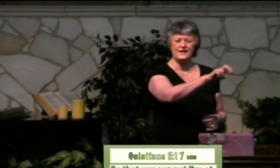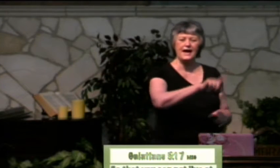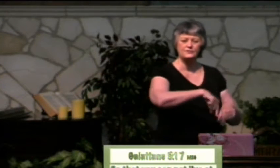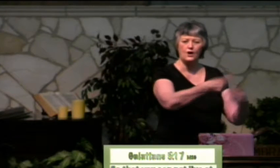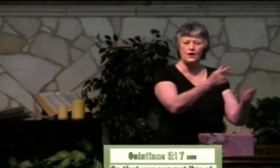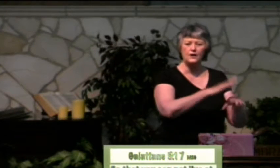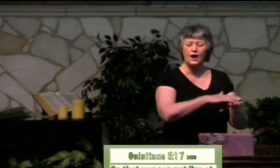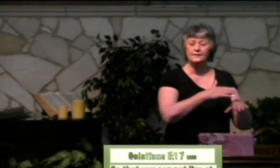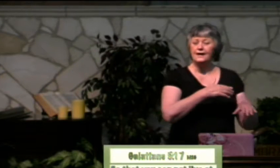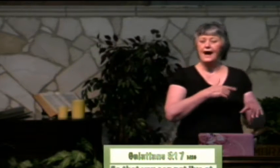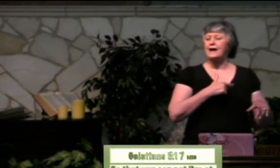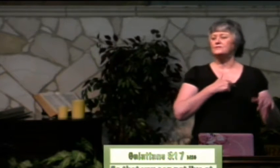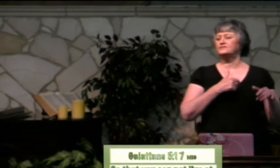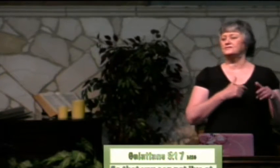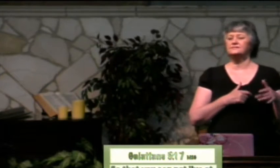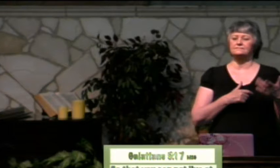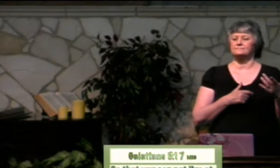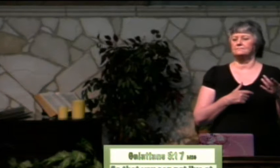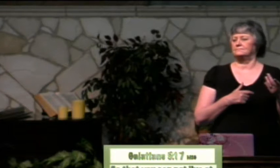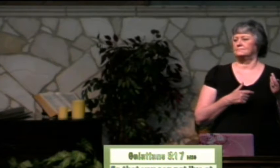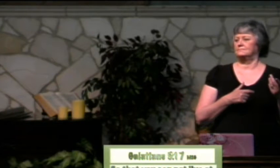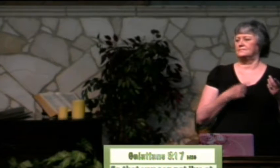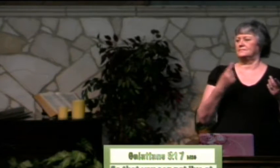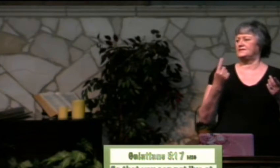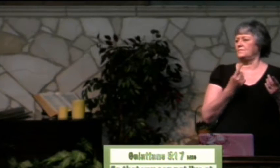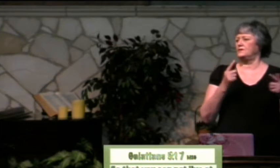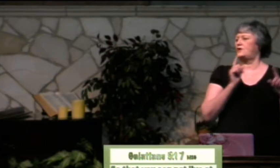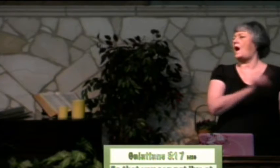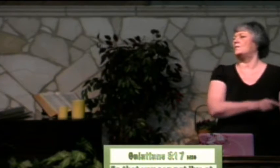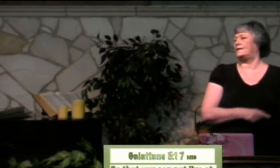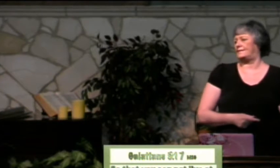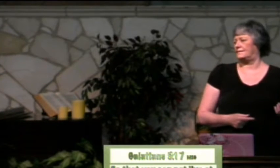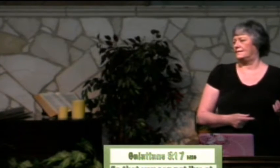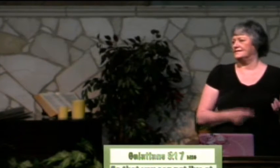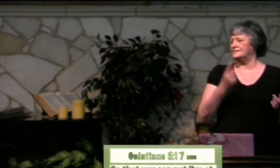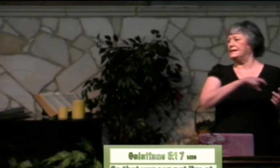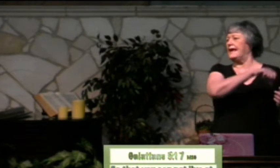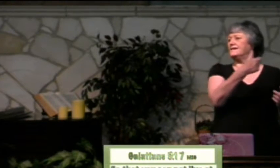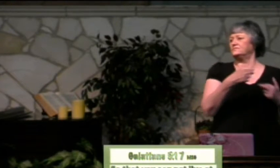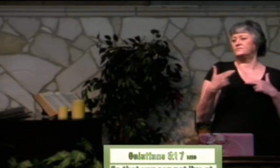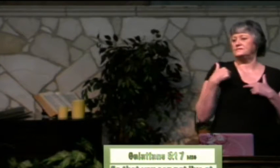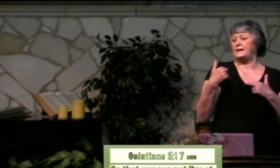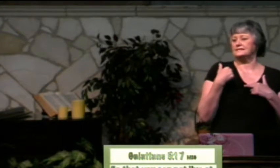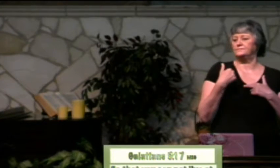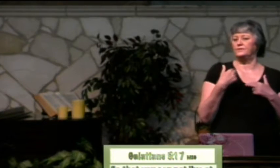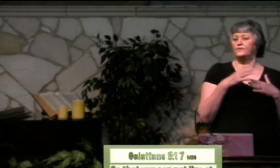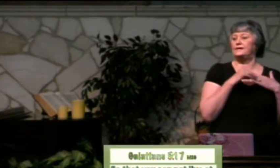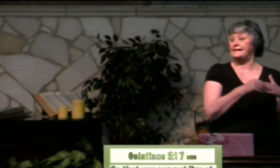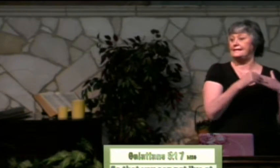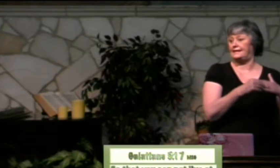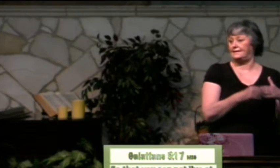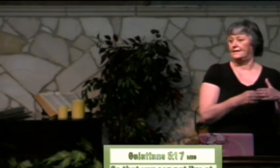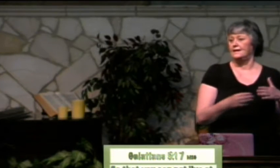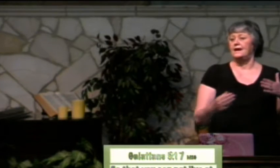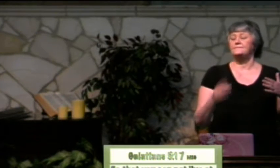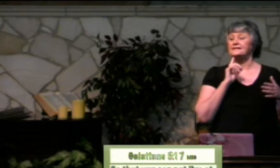had gone on, I was just someone going. Someone else was responsible for leading and making